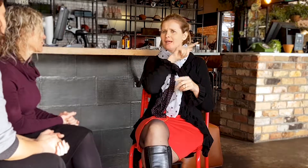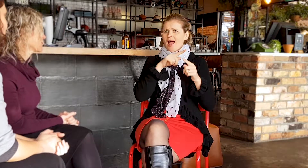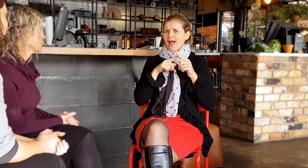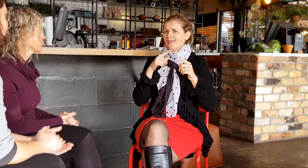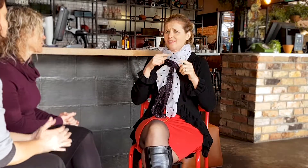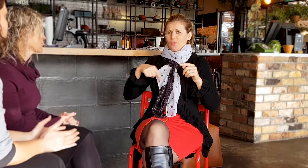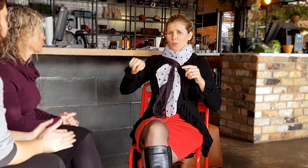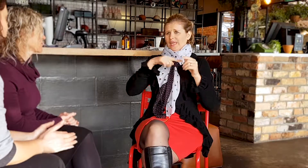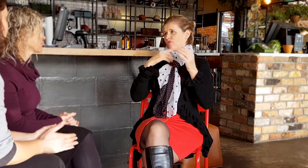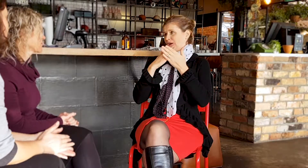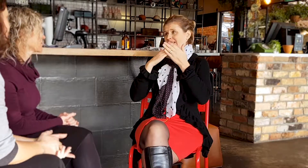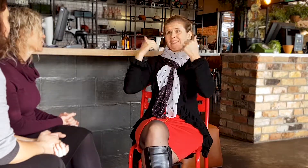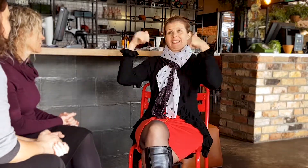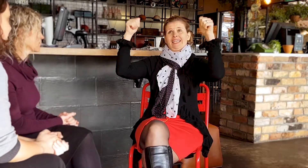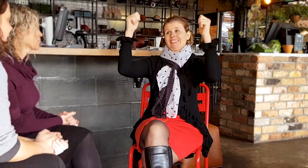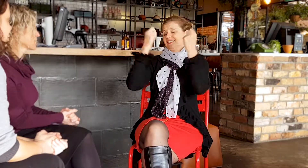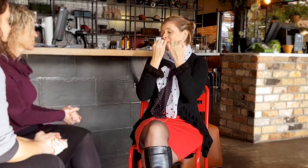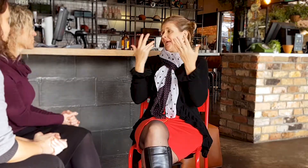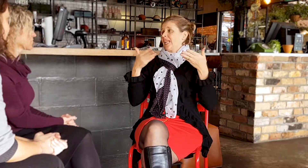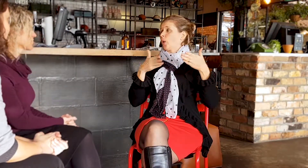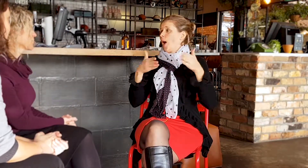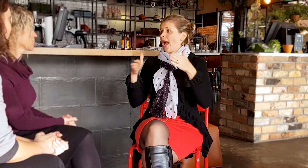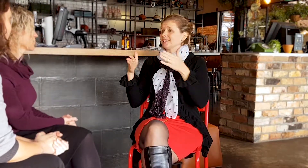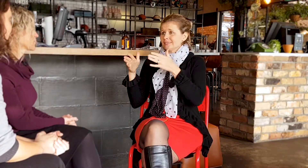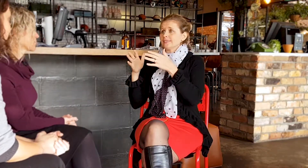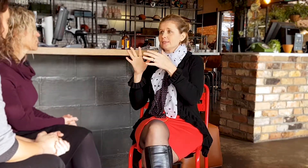we are a more compact country, we're much smaller.